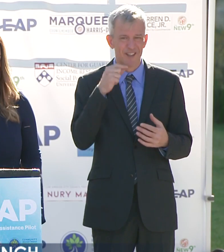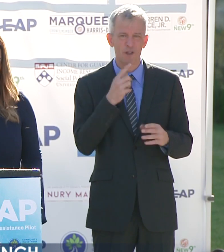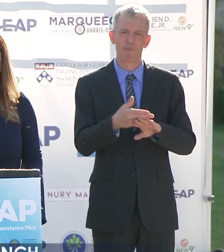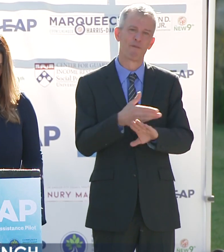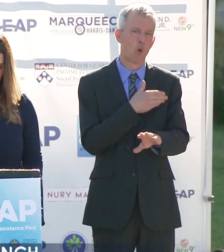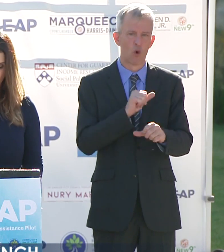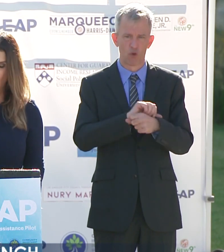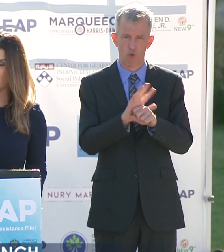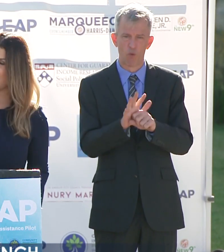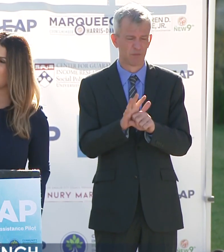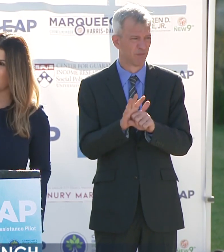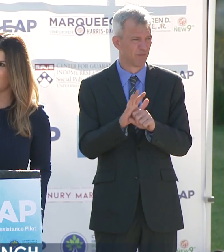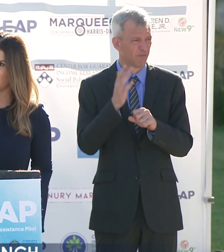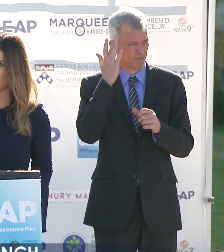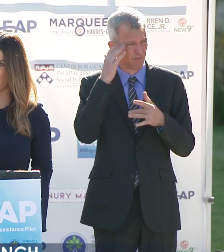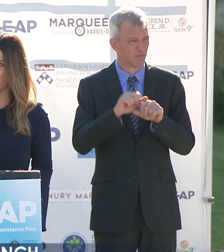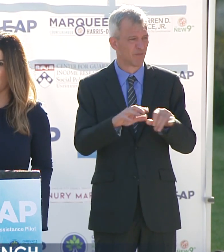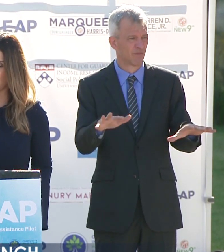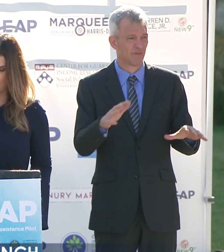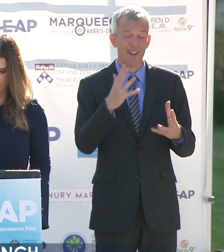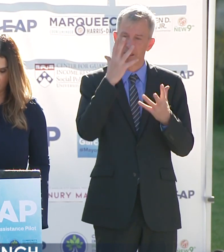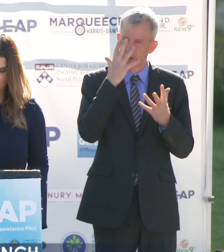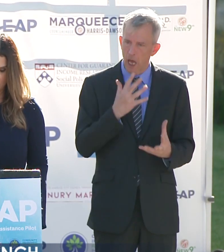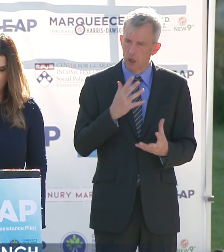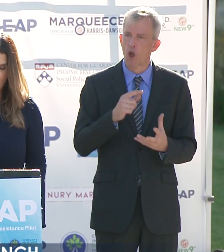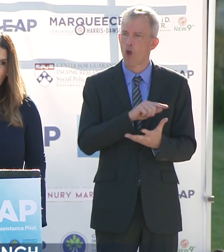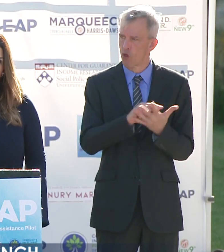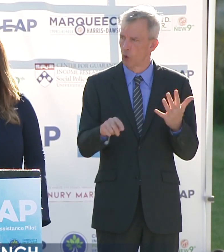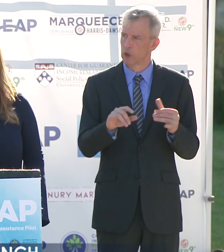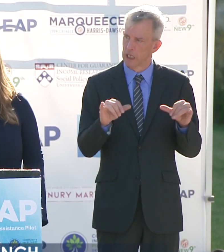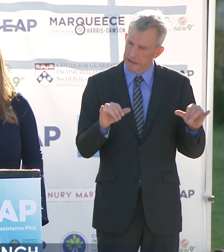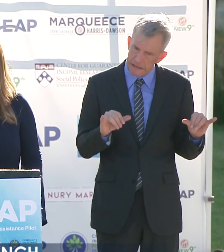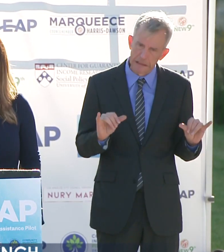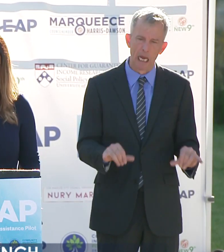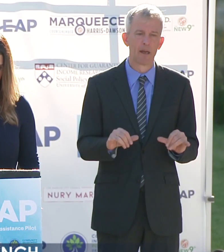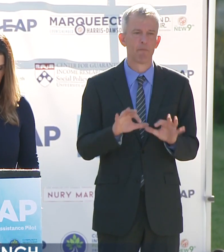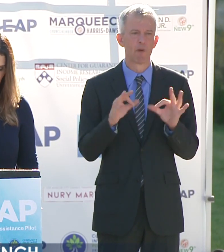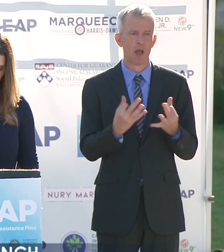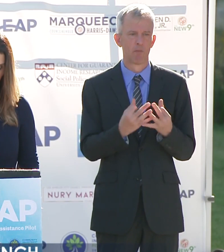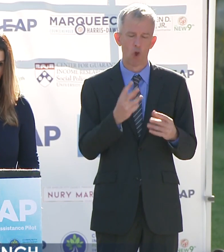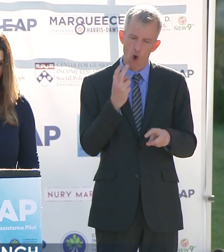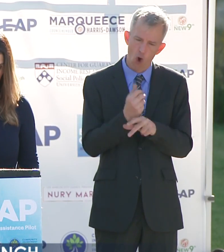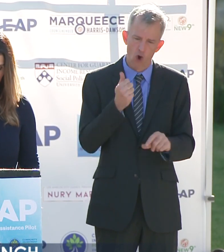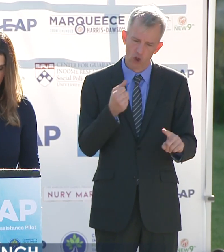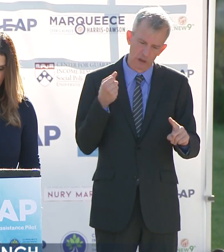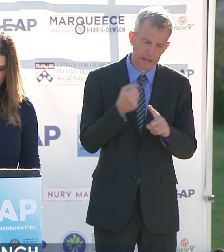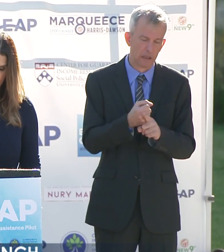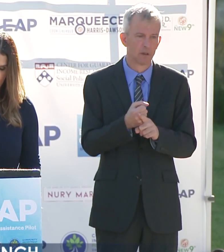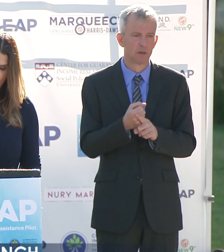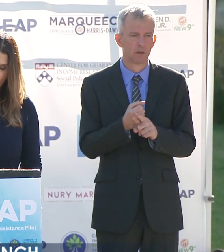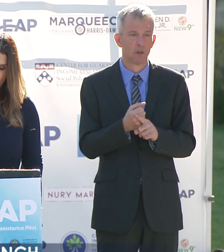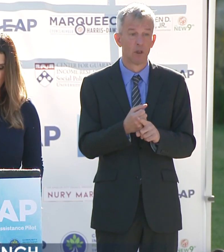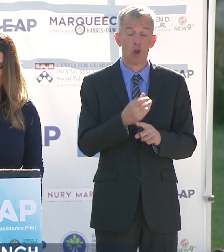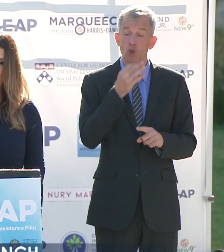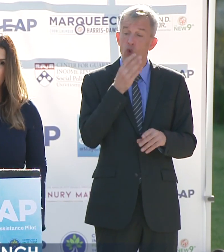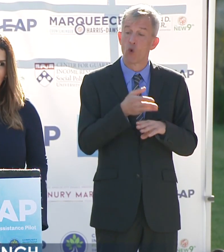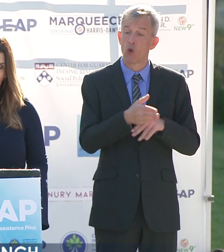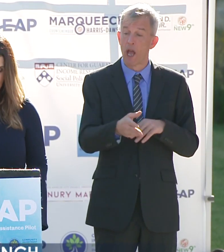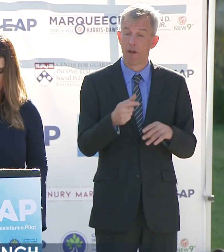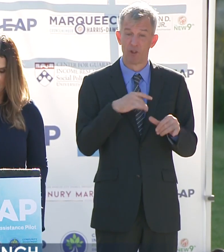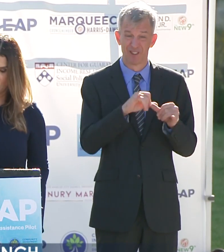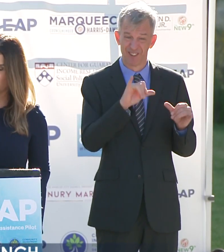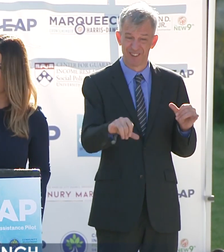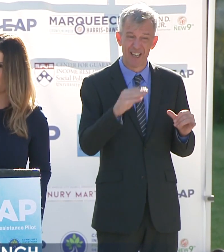same families who were hardest hit during the pandemic. Shortly after the stay-at-home order was issued, we